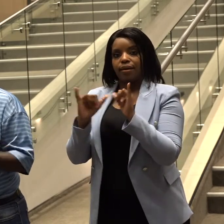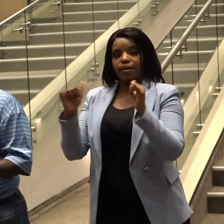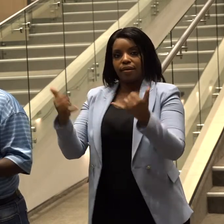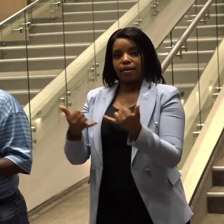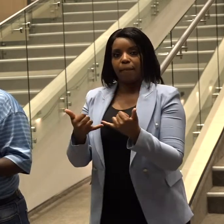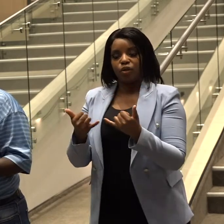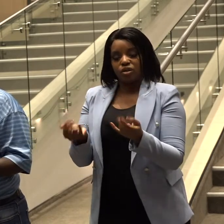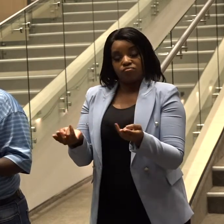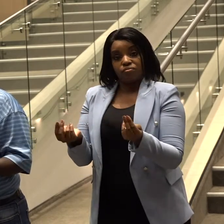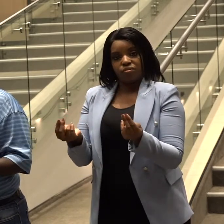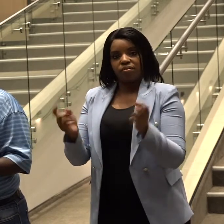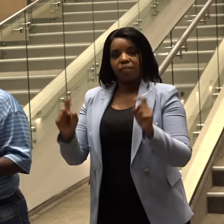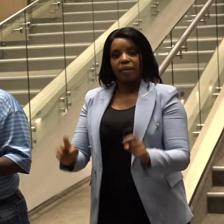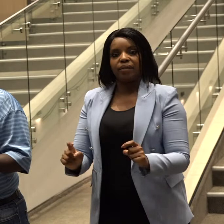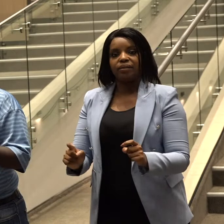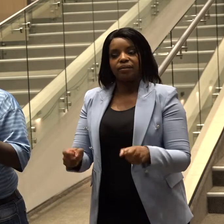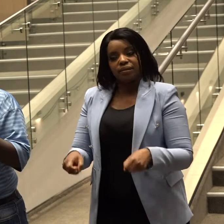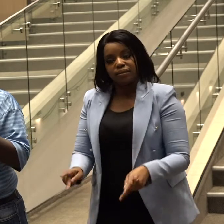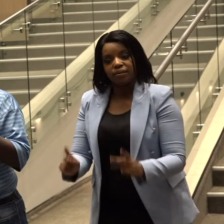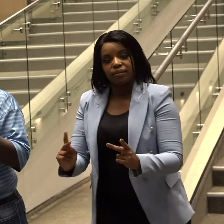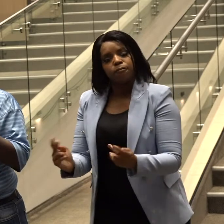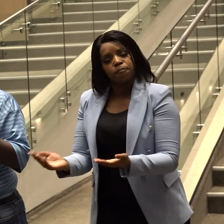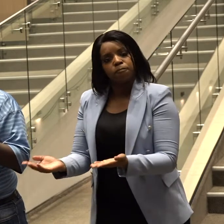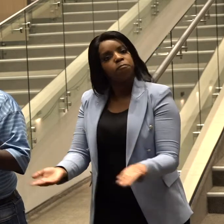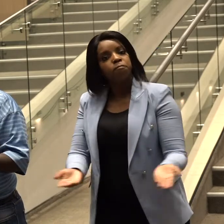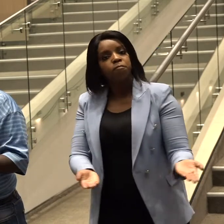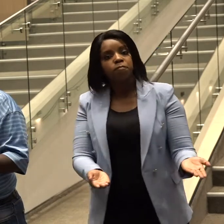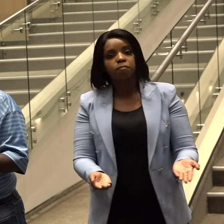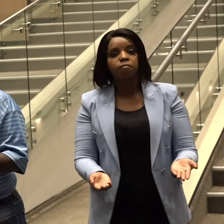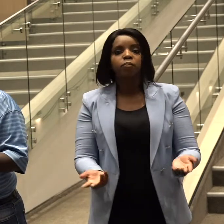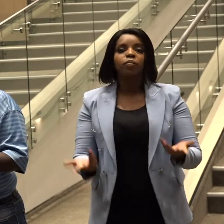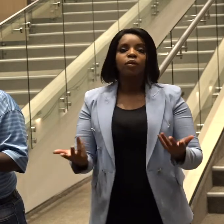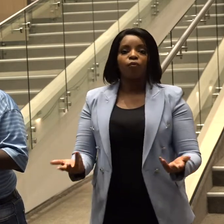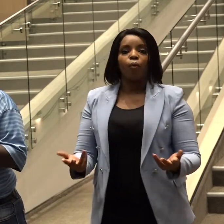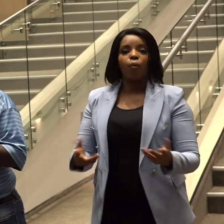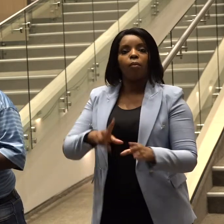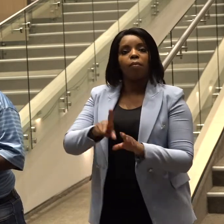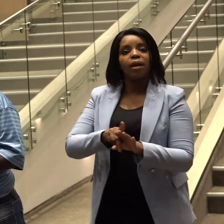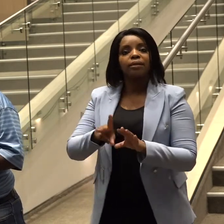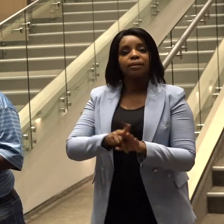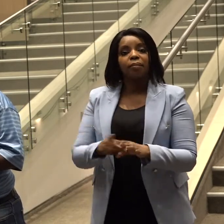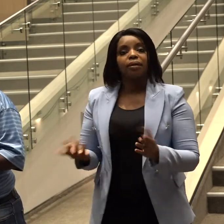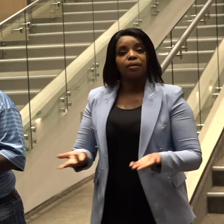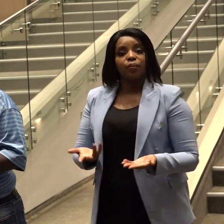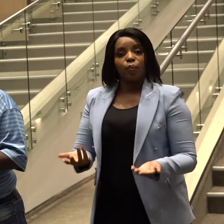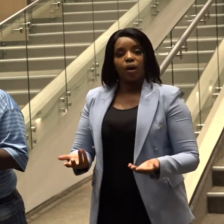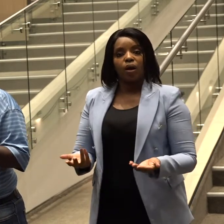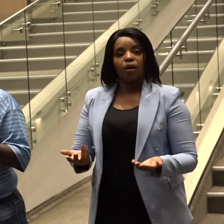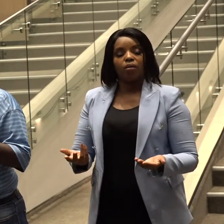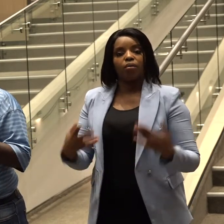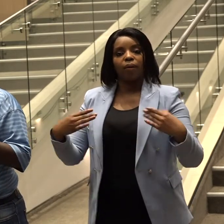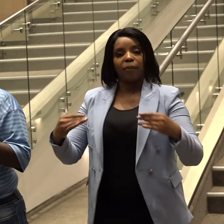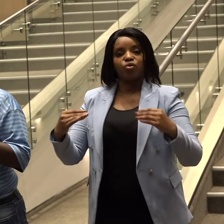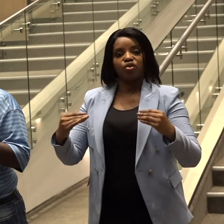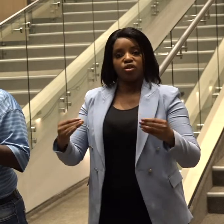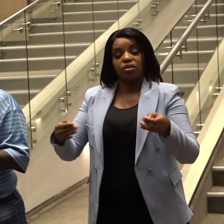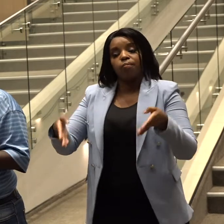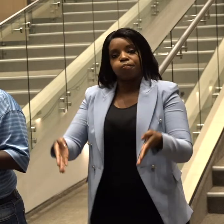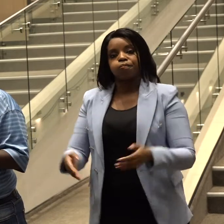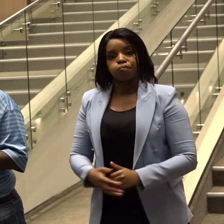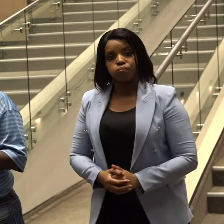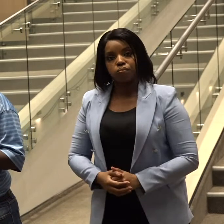given a chance to participate in our economy uh